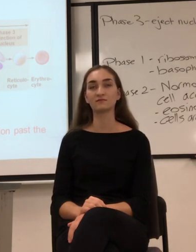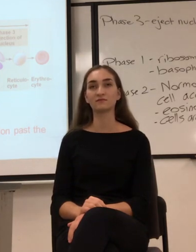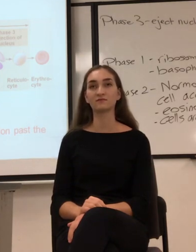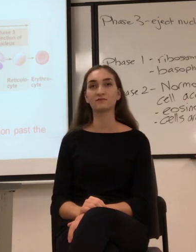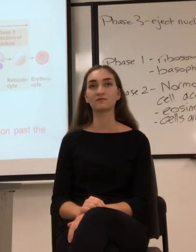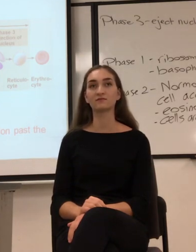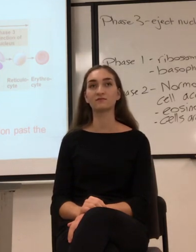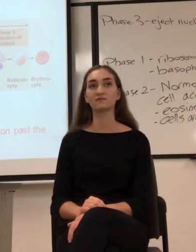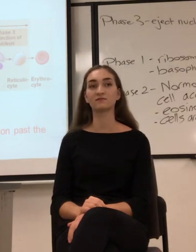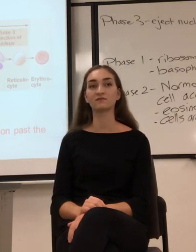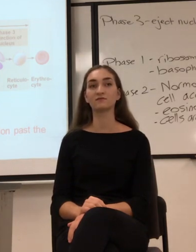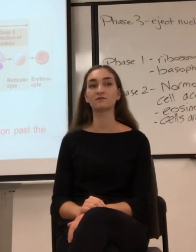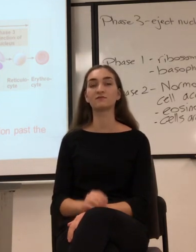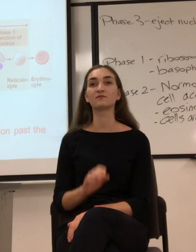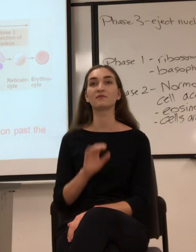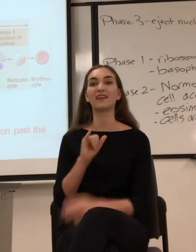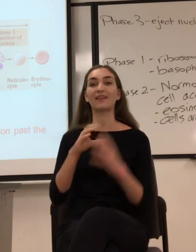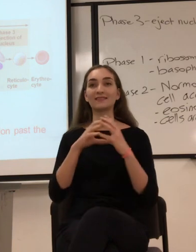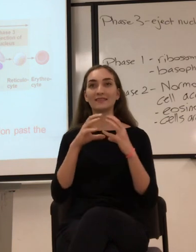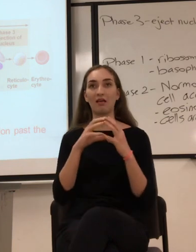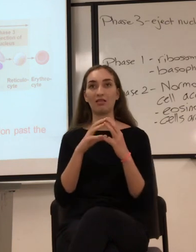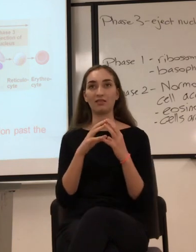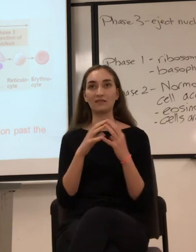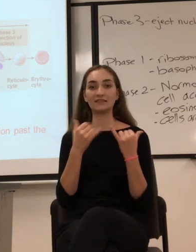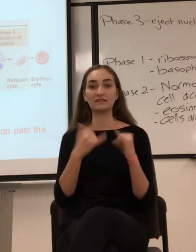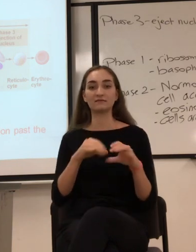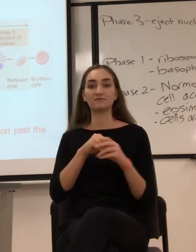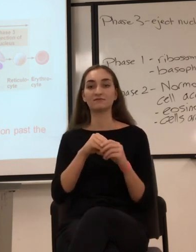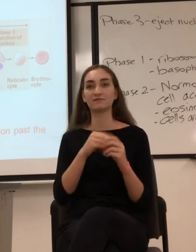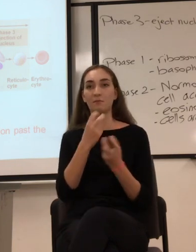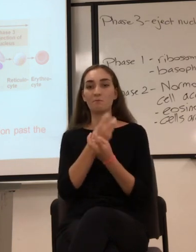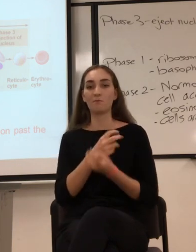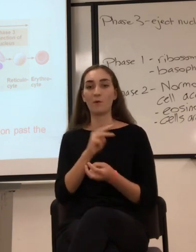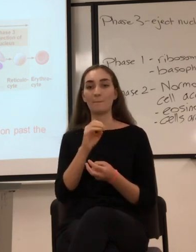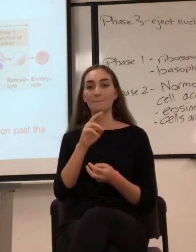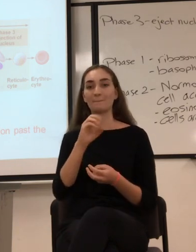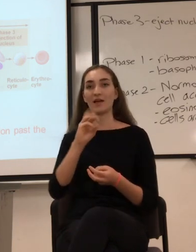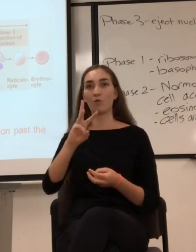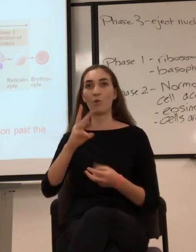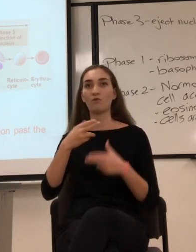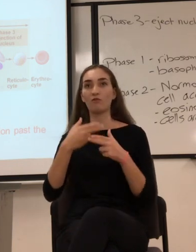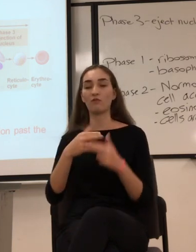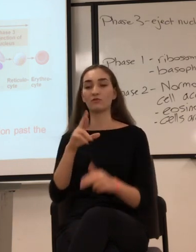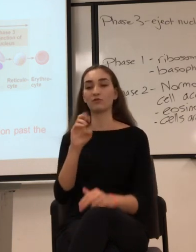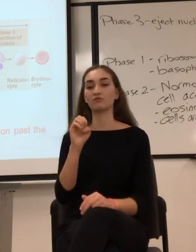And then that cell, still in the bone marrow, is called a reticulocyte.